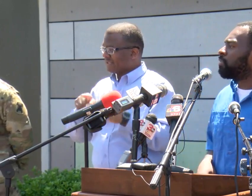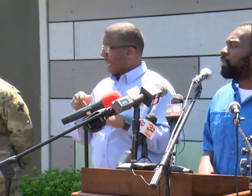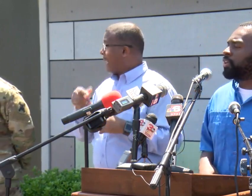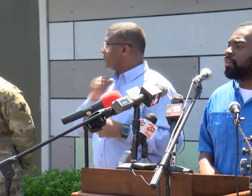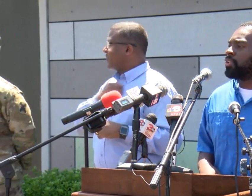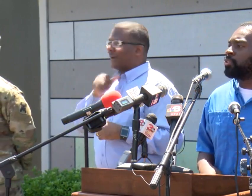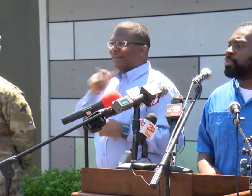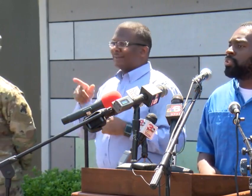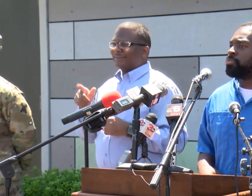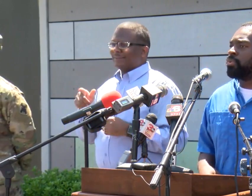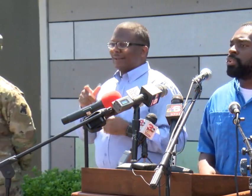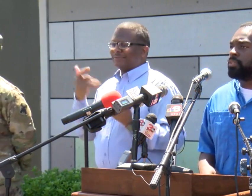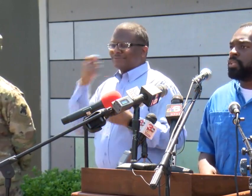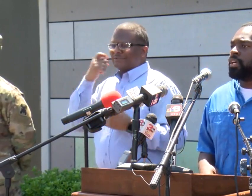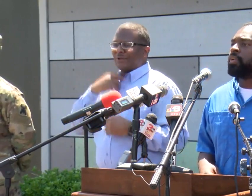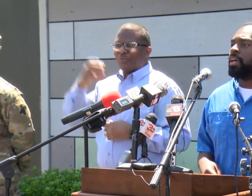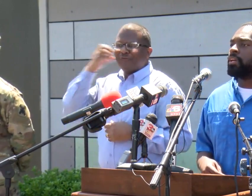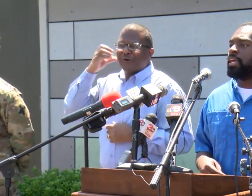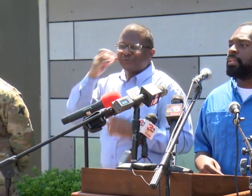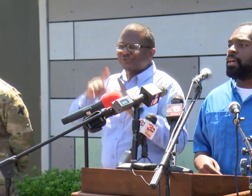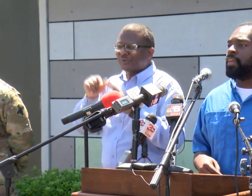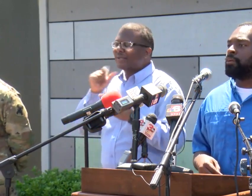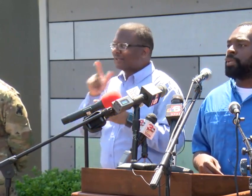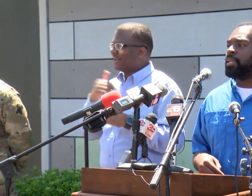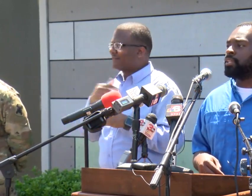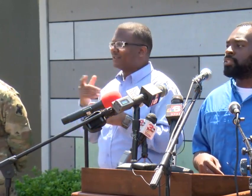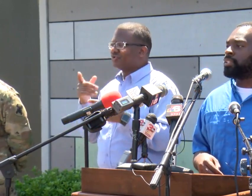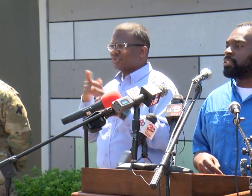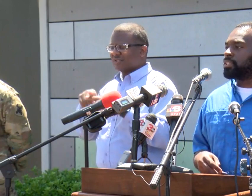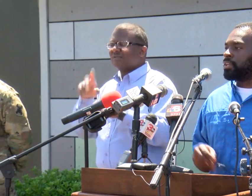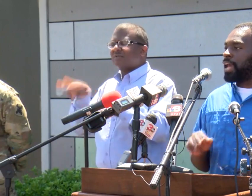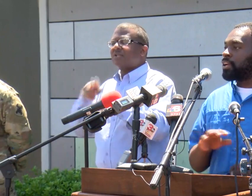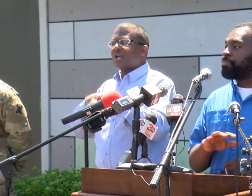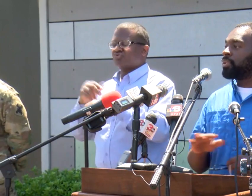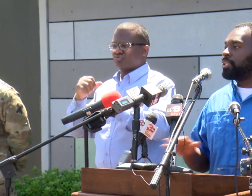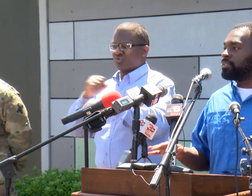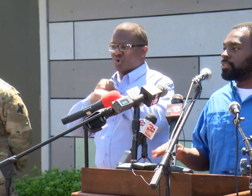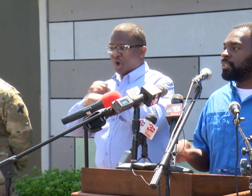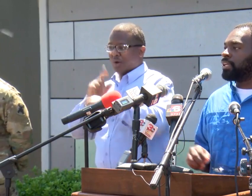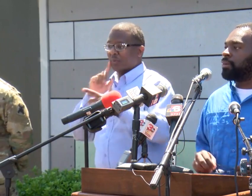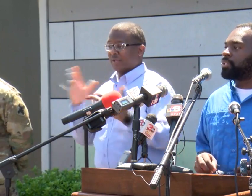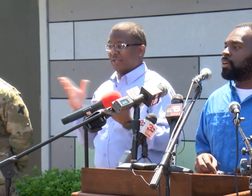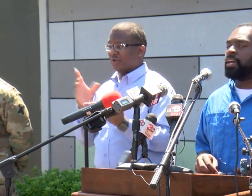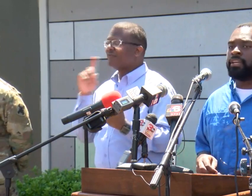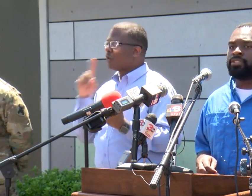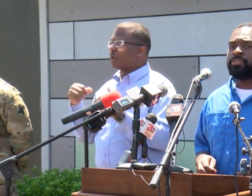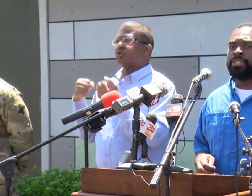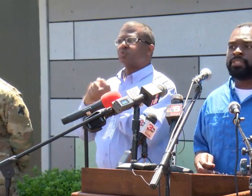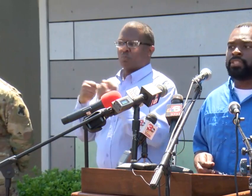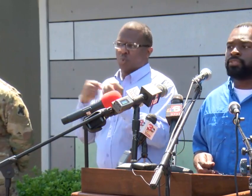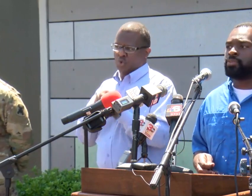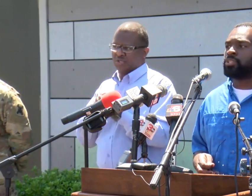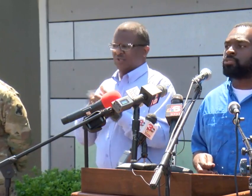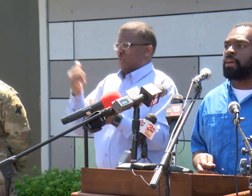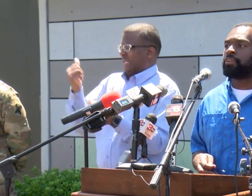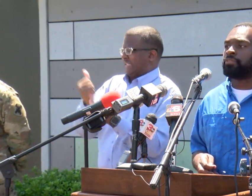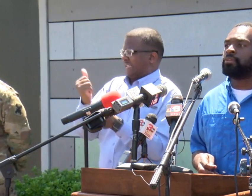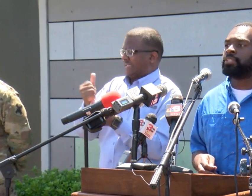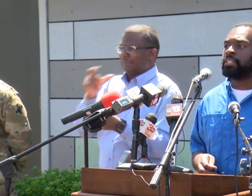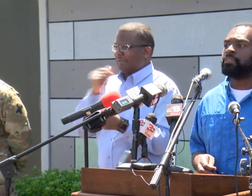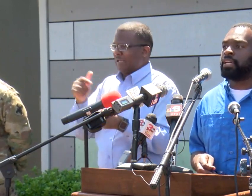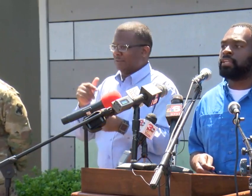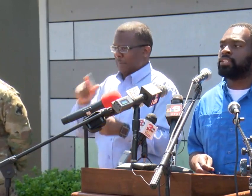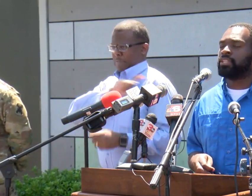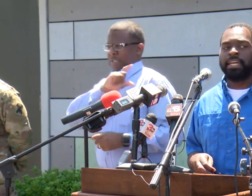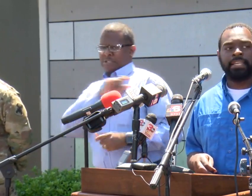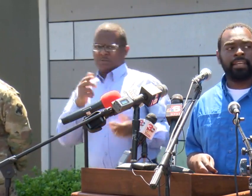on the phone with Colonel Lubert this morning. Okay, and they'll be here to assist. They're not here to police, but they are here to assist with traffic flow